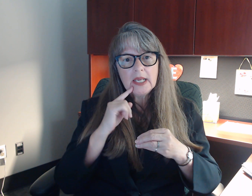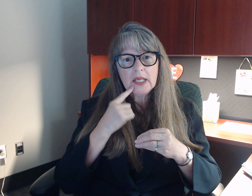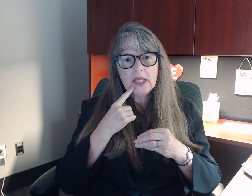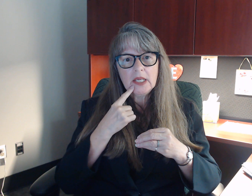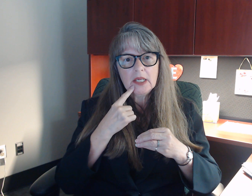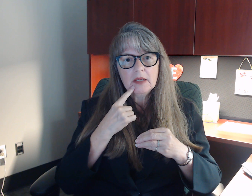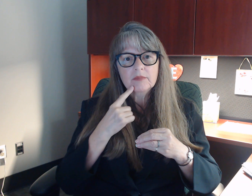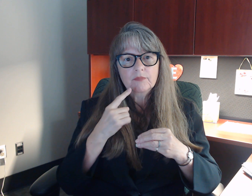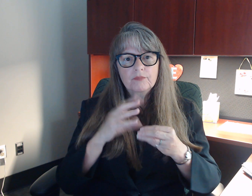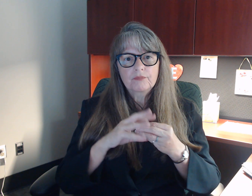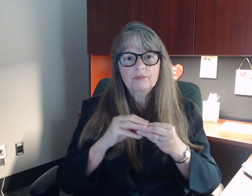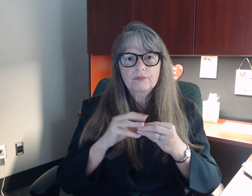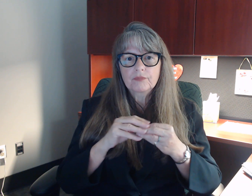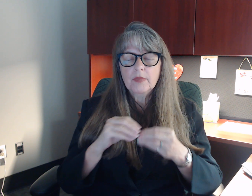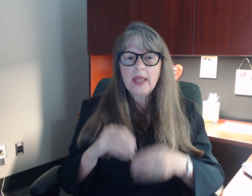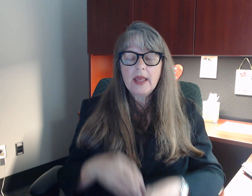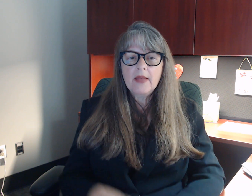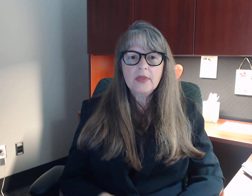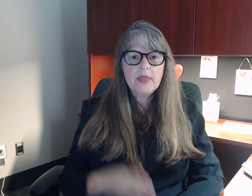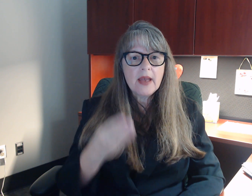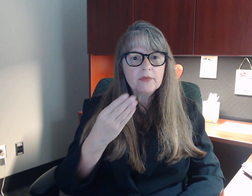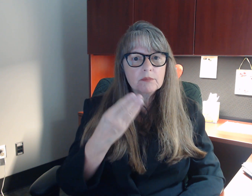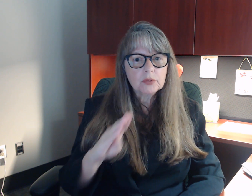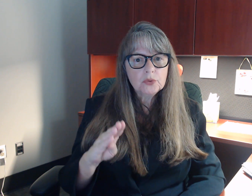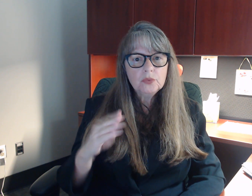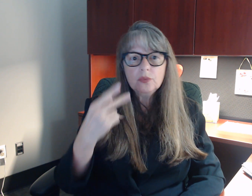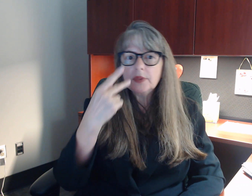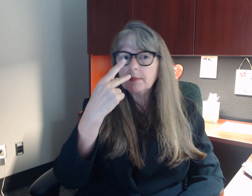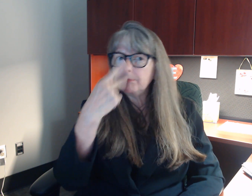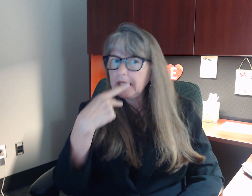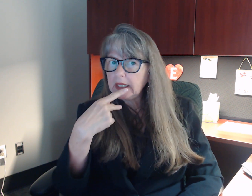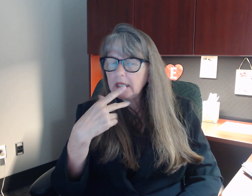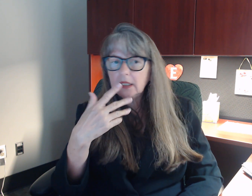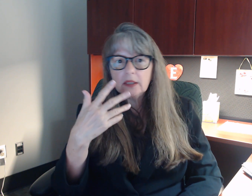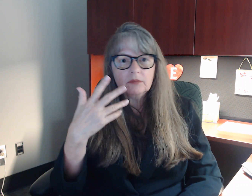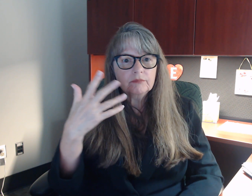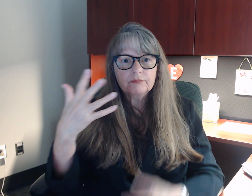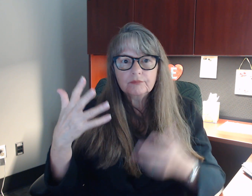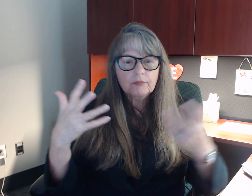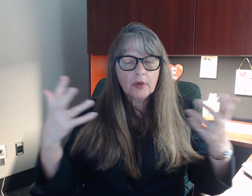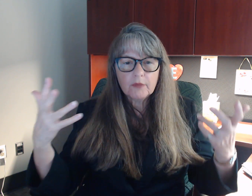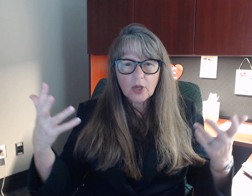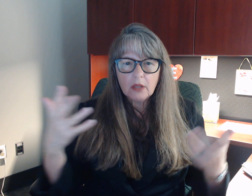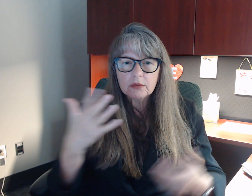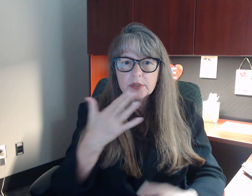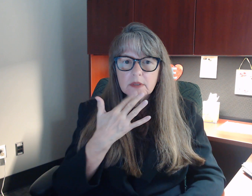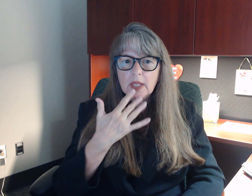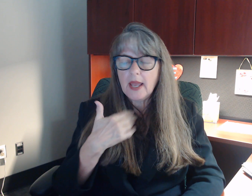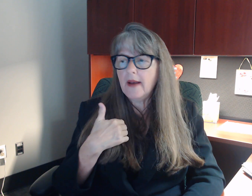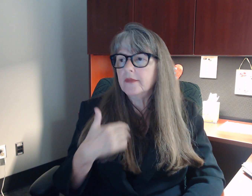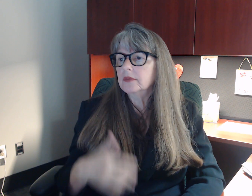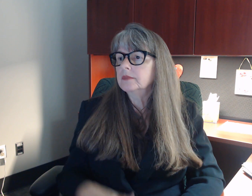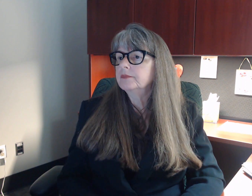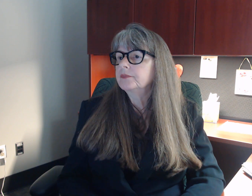candy. And then they have the blue and the pink and whatever colors that they have, or